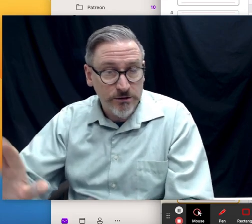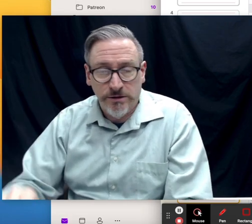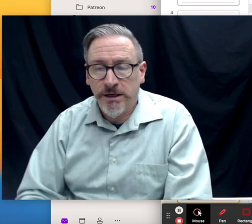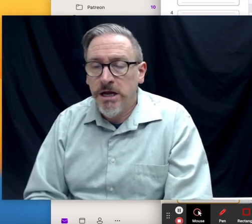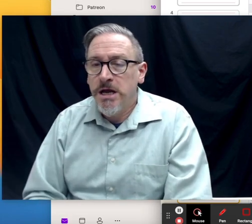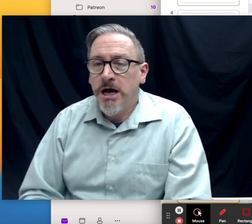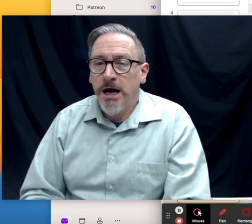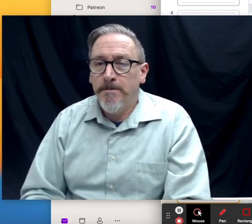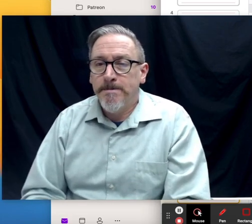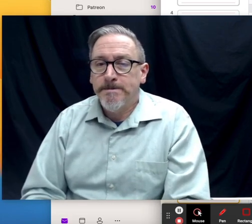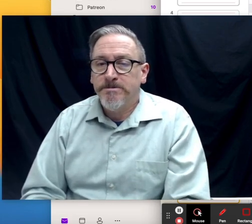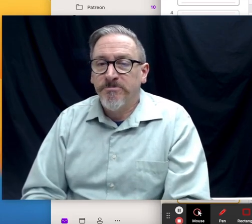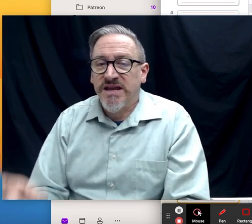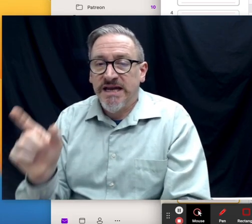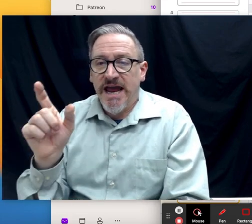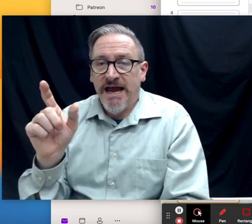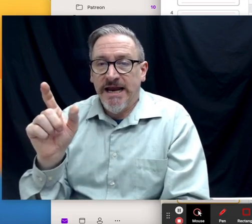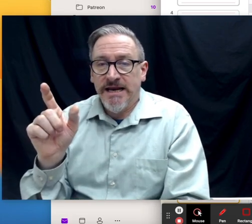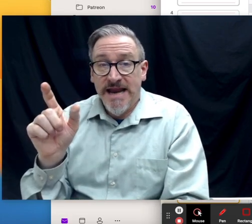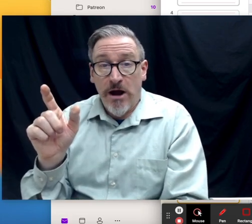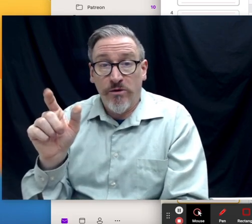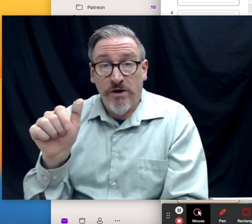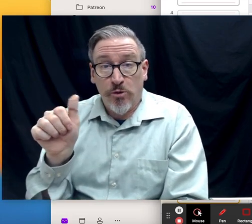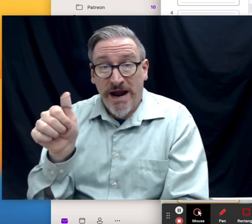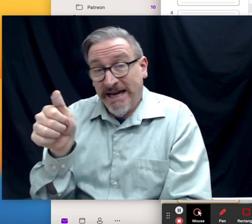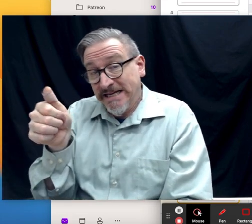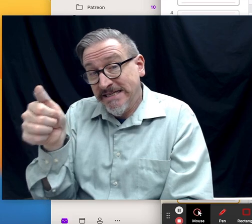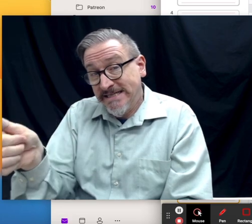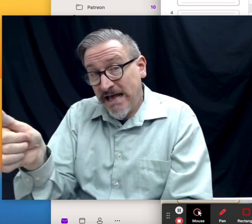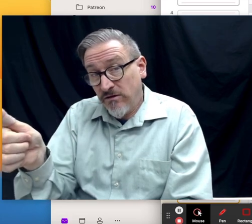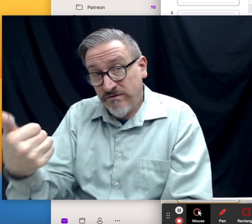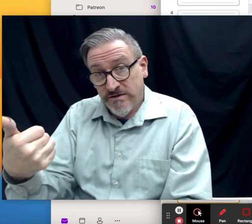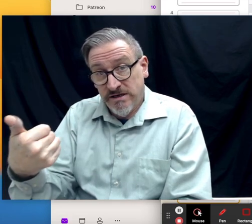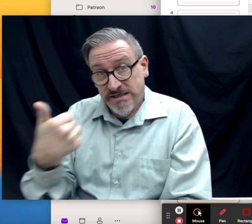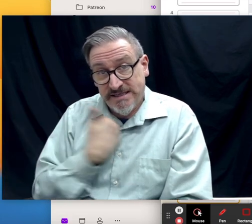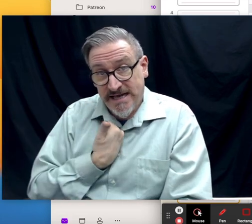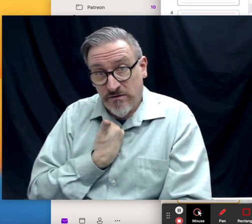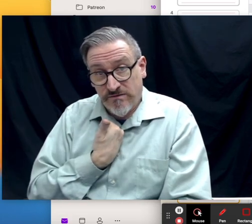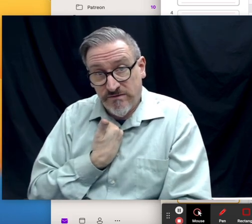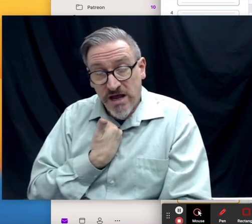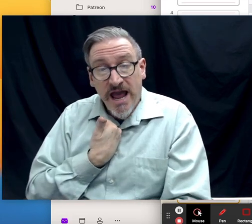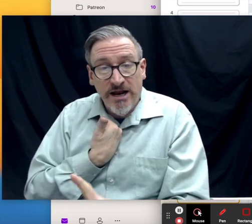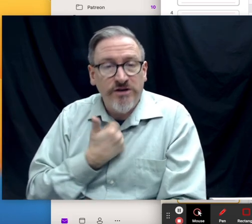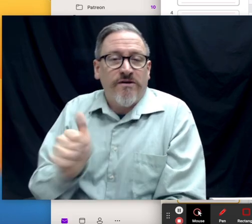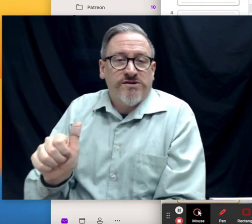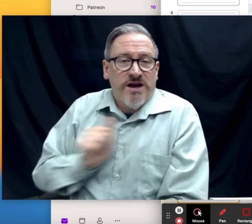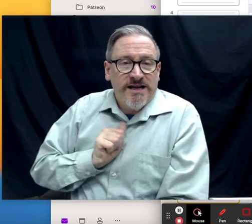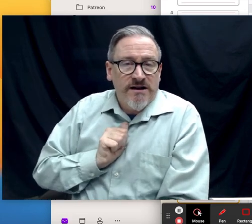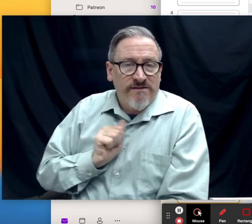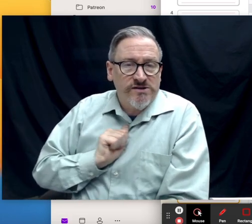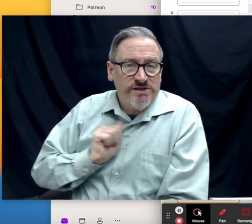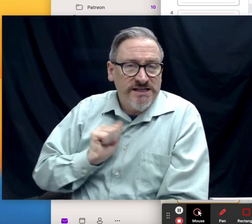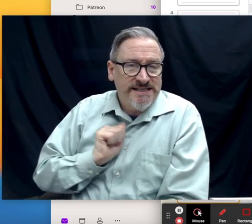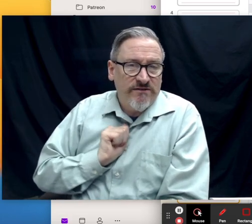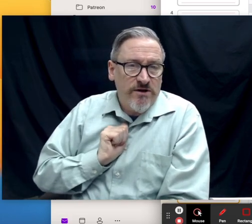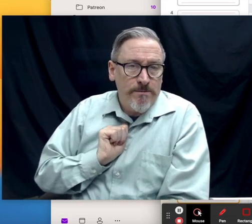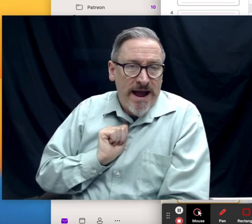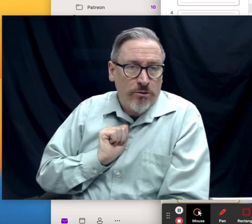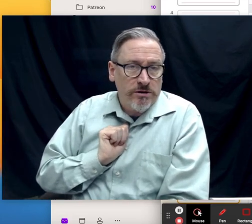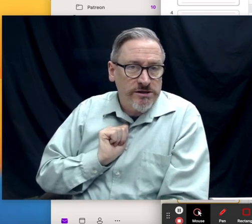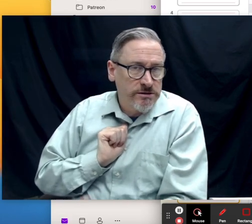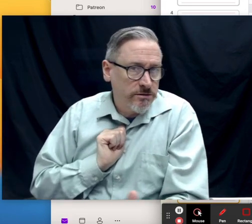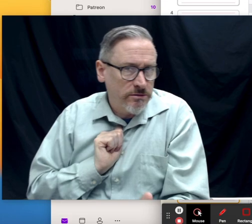singular. Right? Um, and now we're adding self, self. And I've also seen self